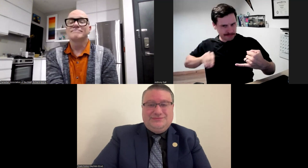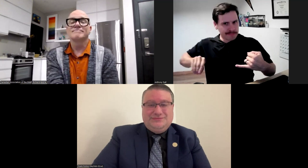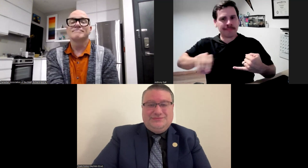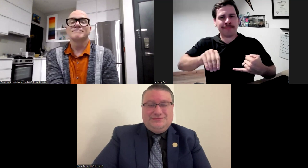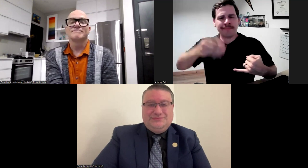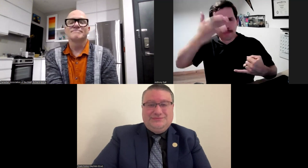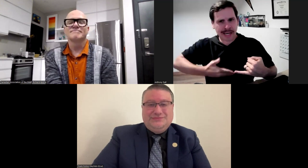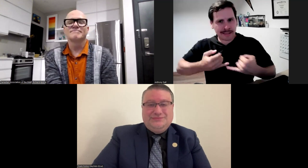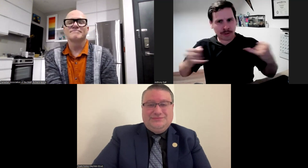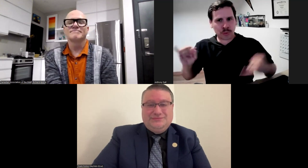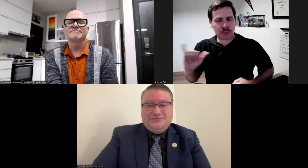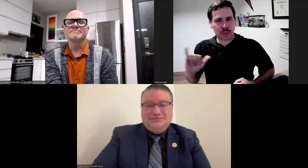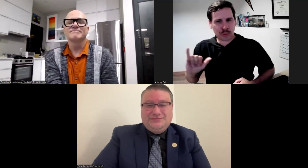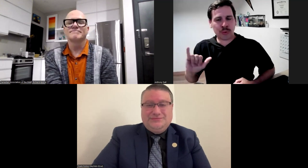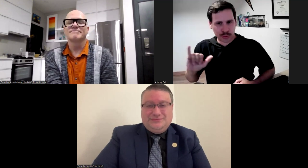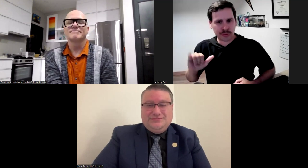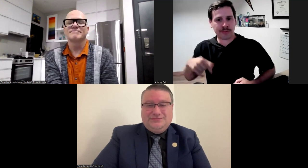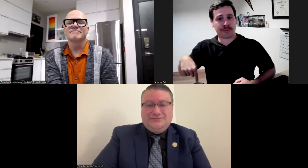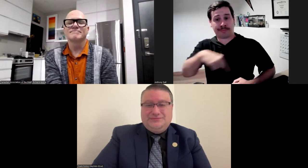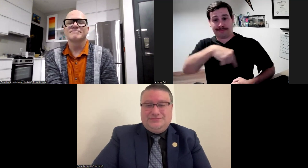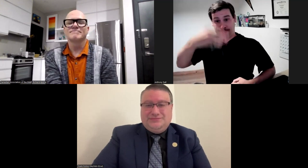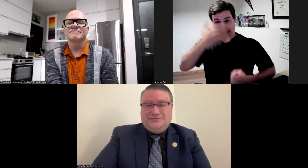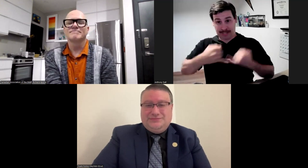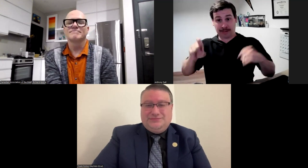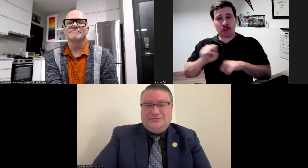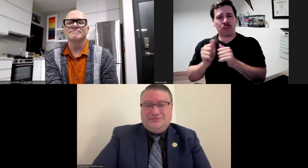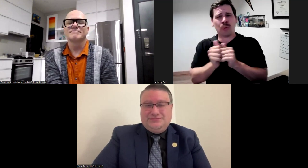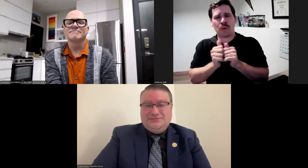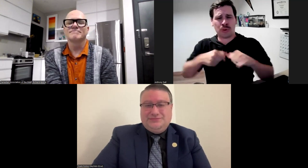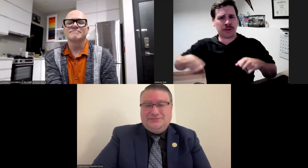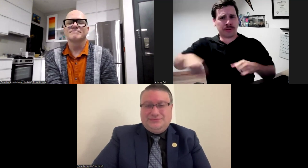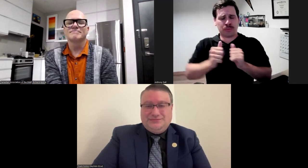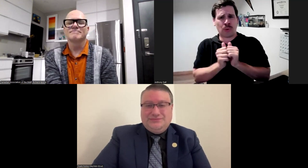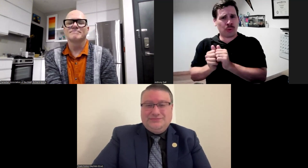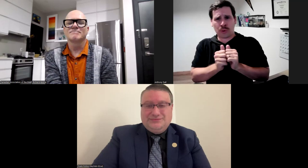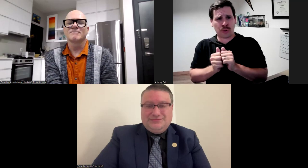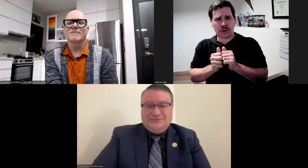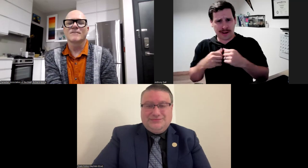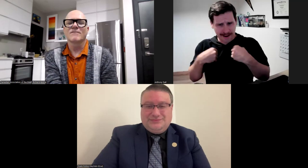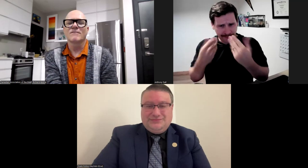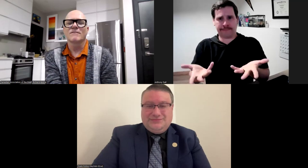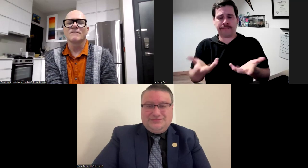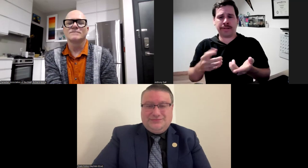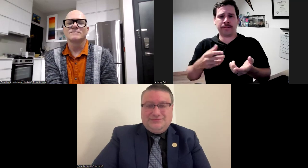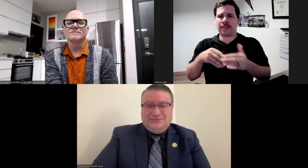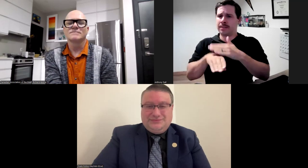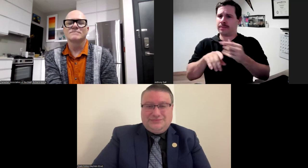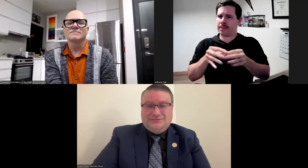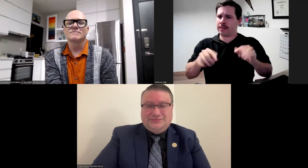difference. And we really do need to see deaf professionals highlighted at the forefront of that instead of